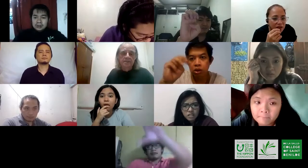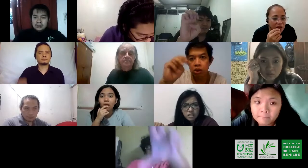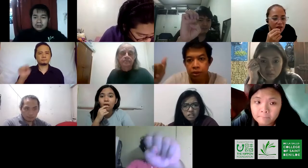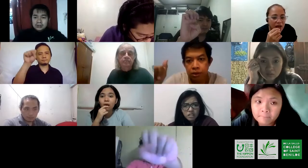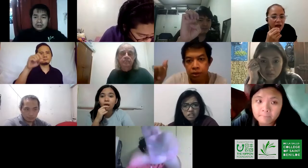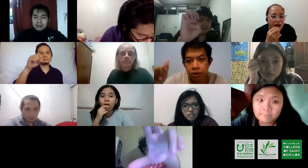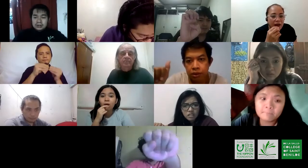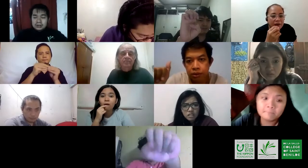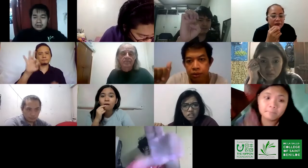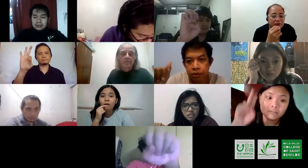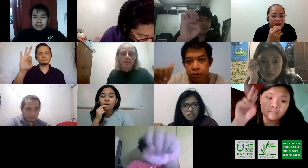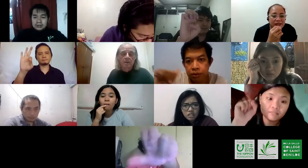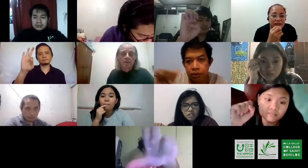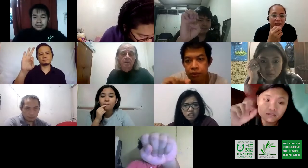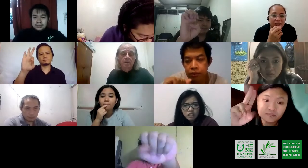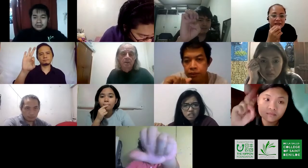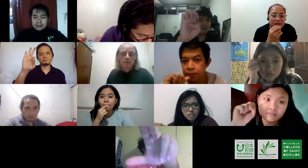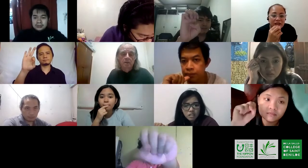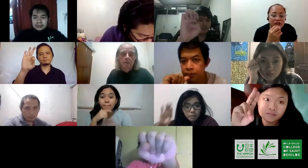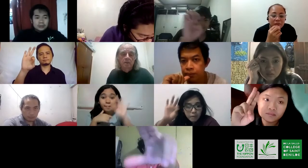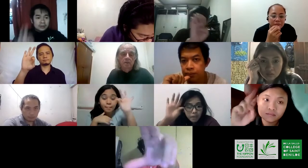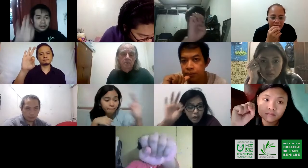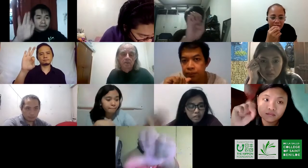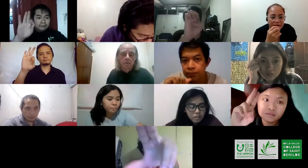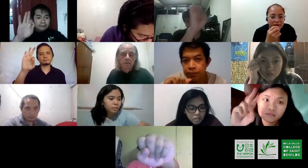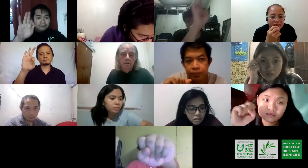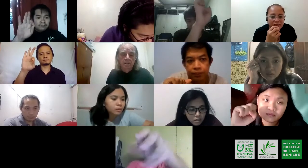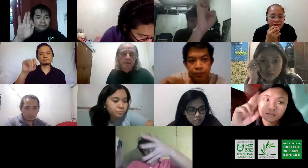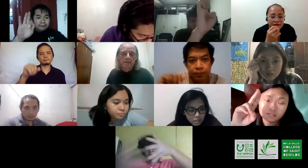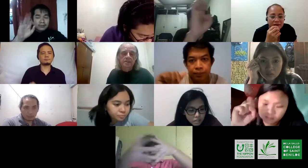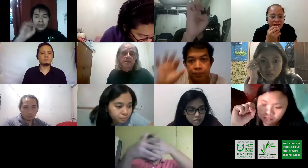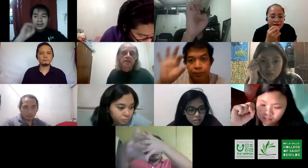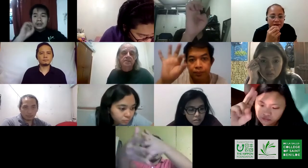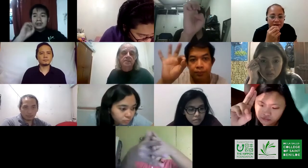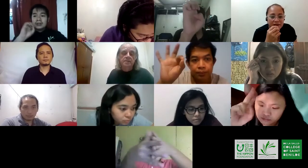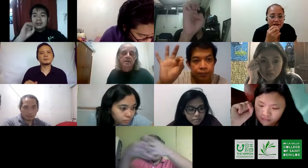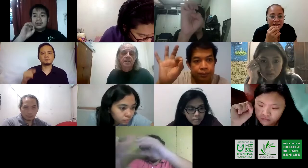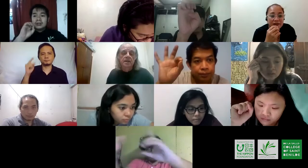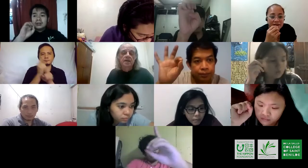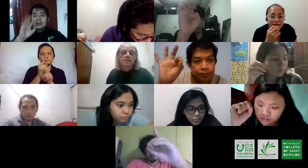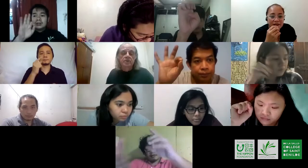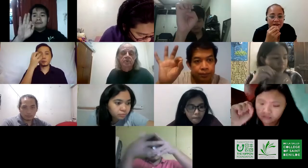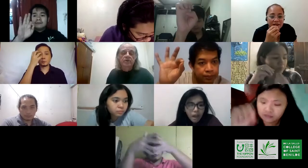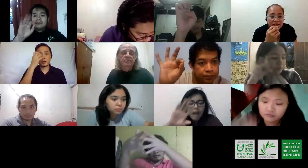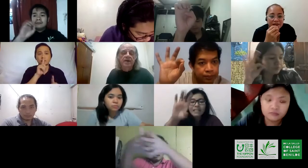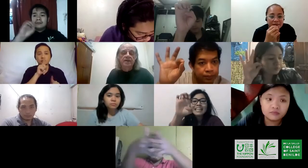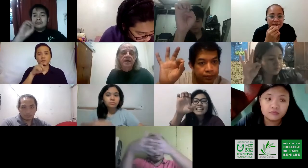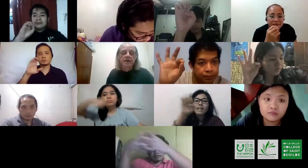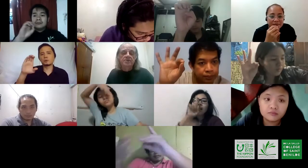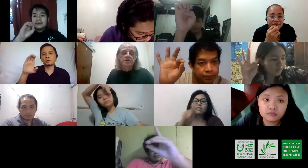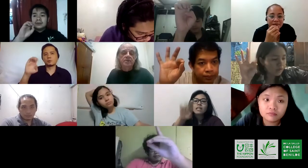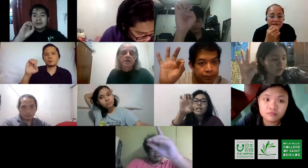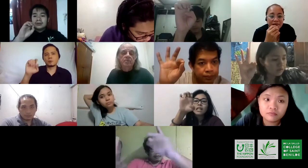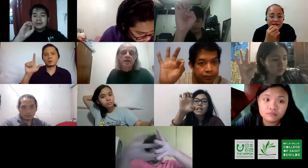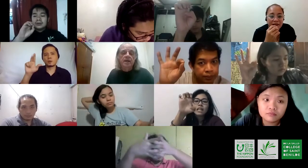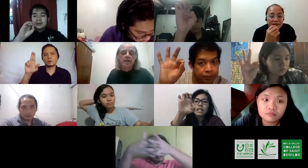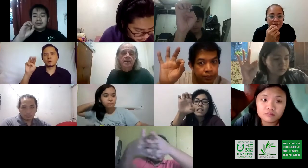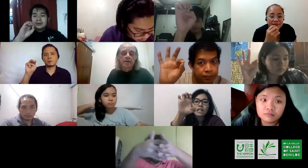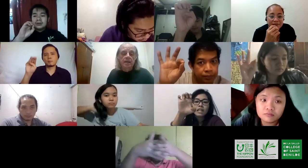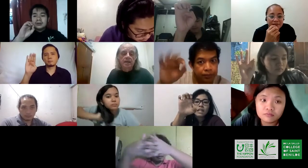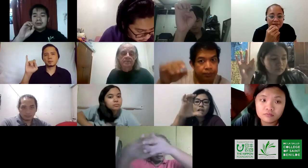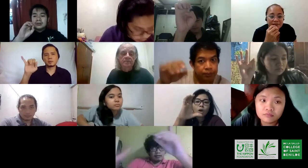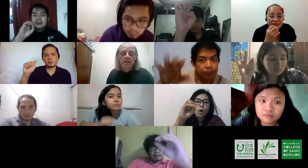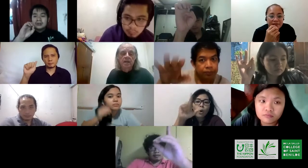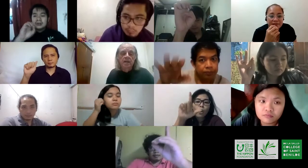Yes. Ray is saying it's in Colombia. Yes, yes. So you can find the answer to number 8